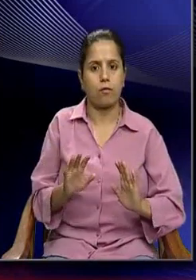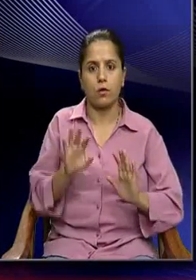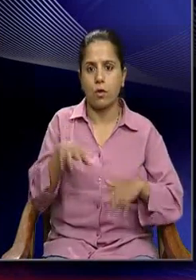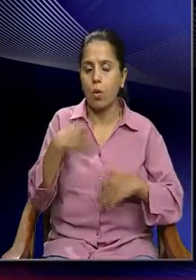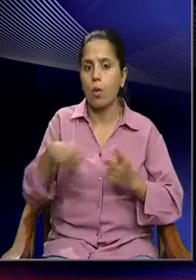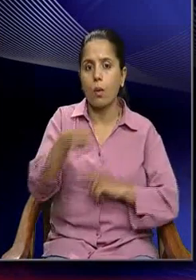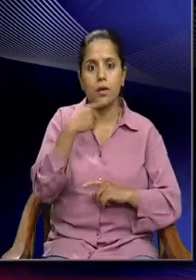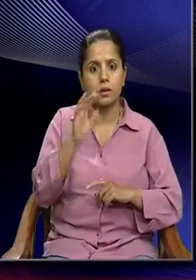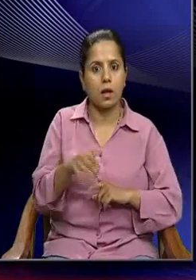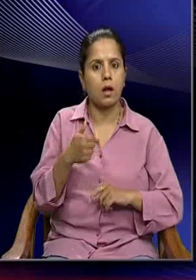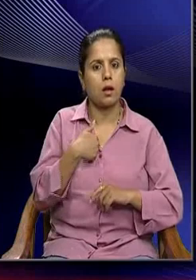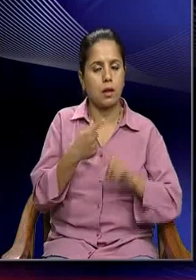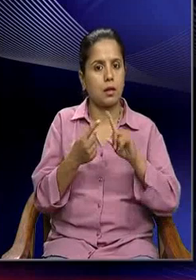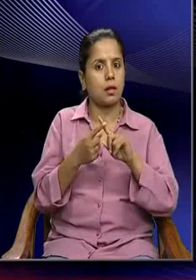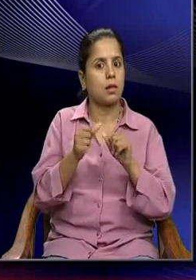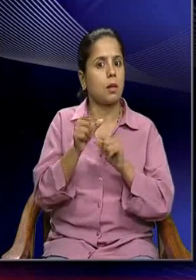austerity, which is Tapas,